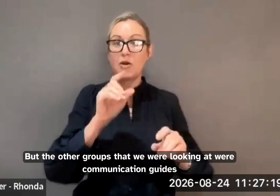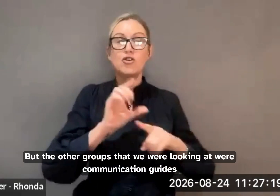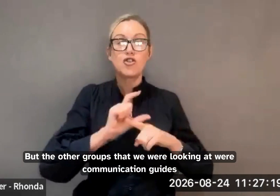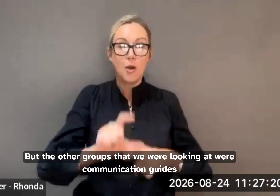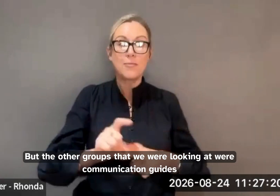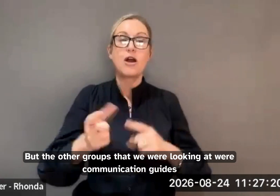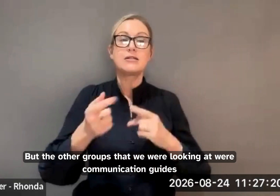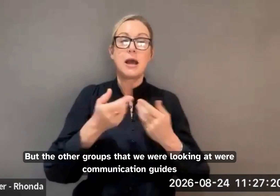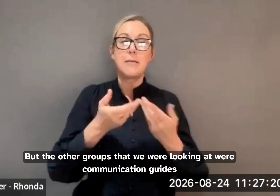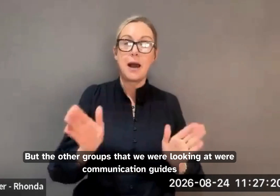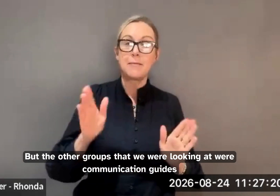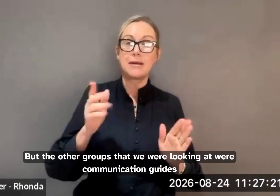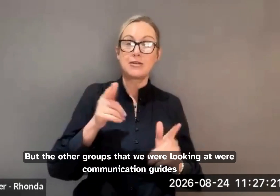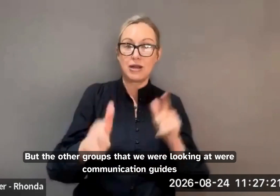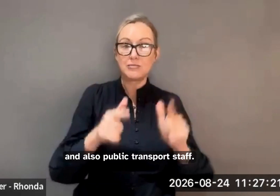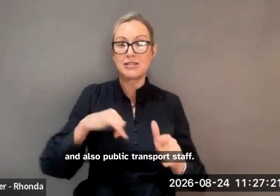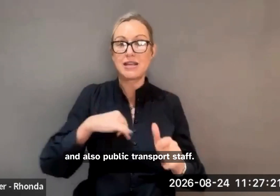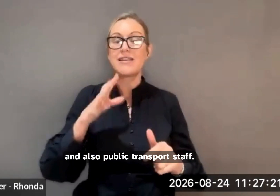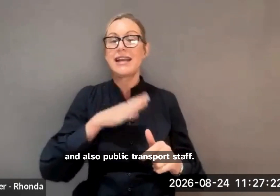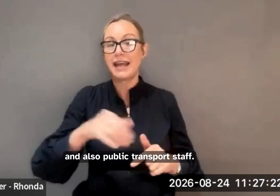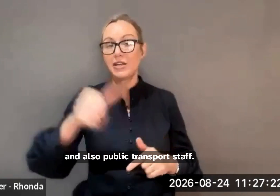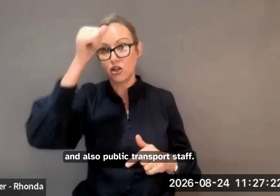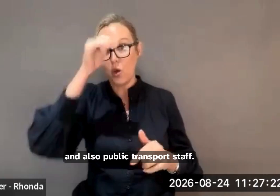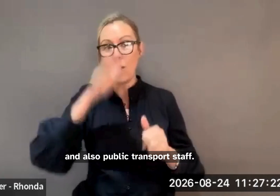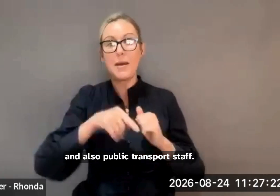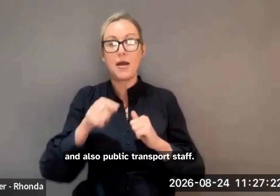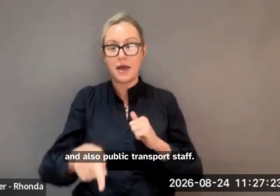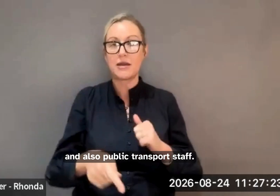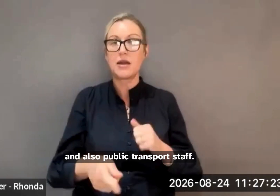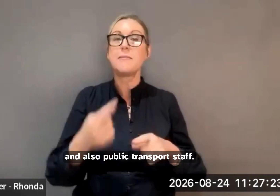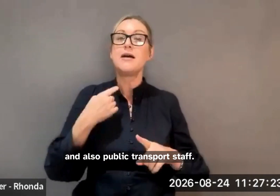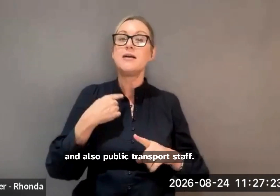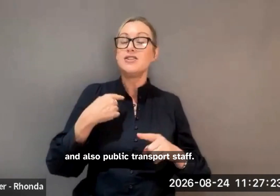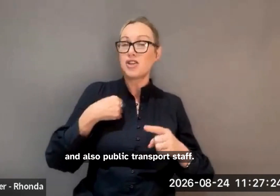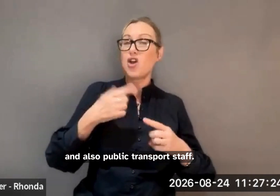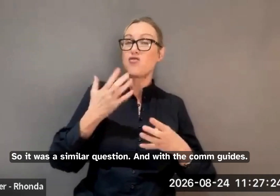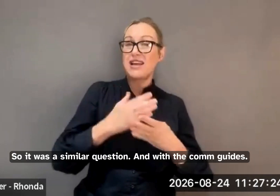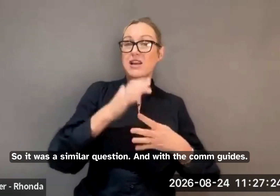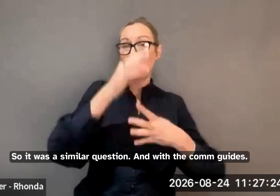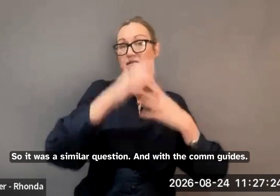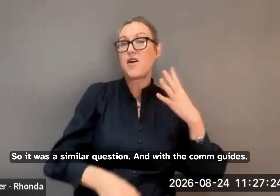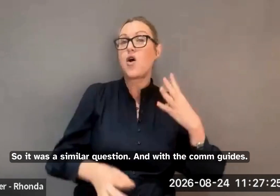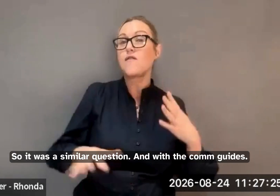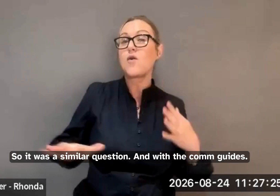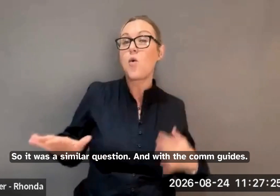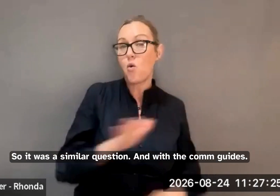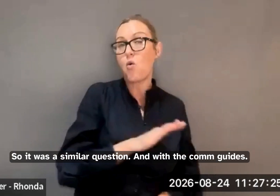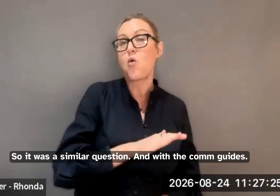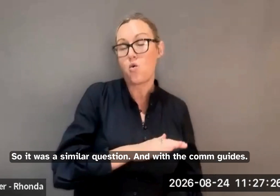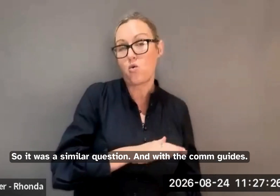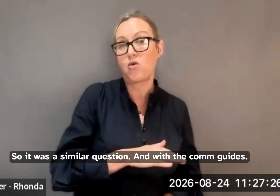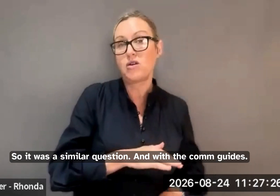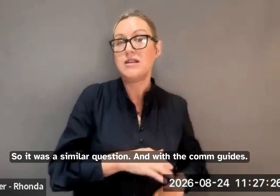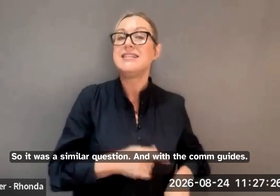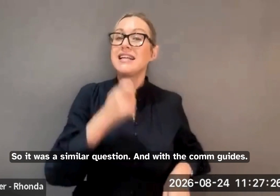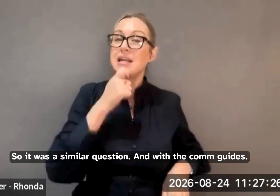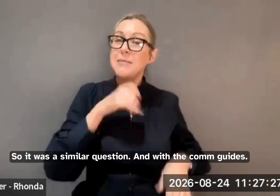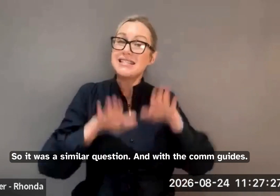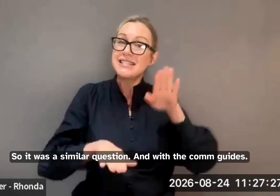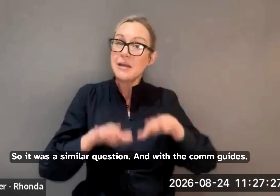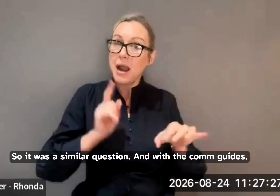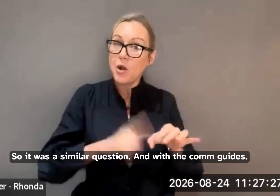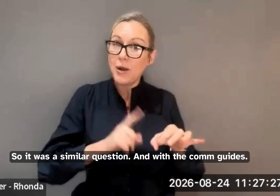groups that we were looking at were communication guides and also public transport staff. So it was a similar question,